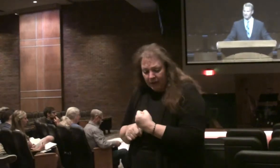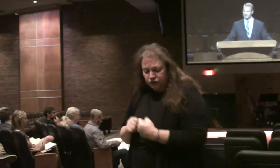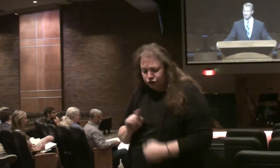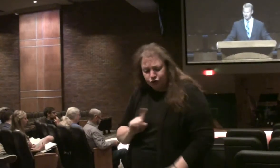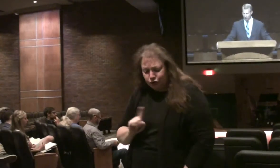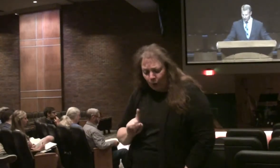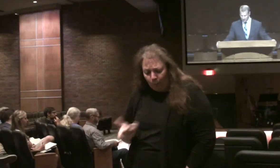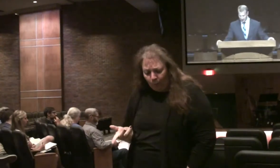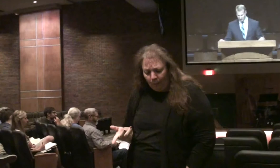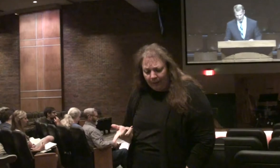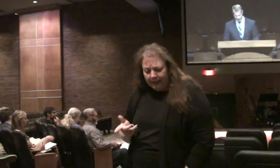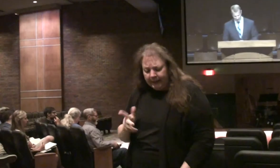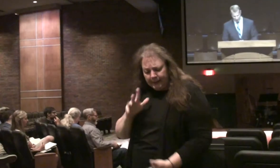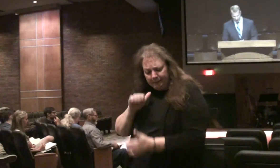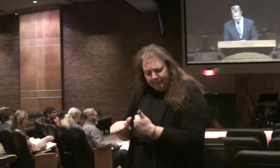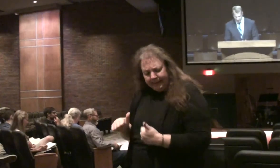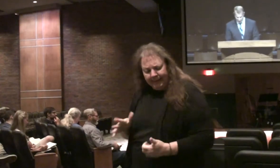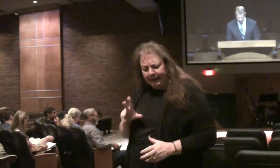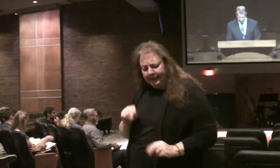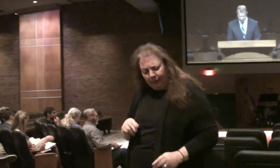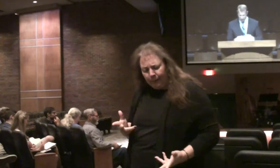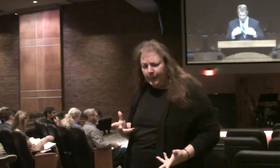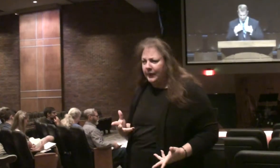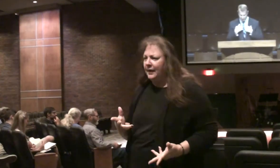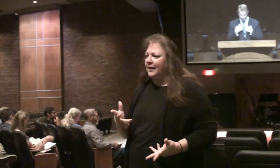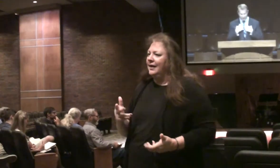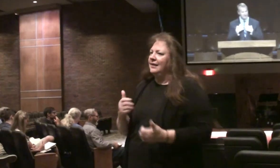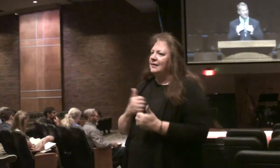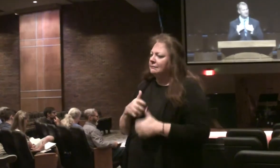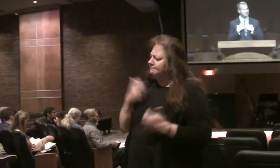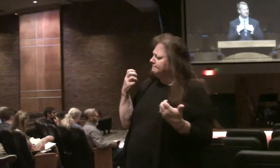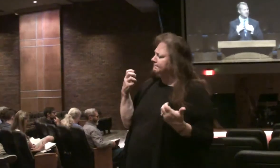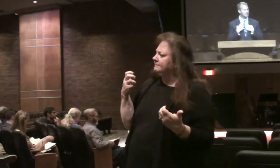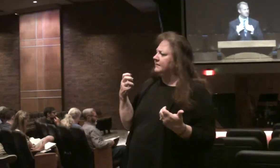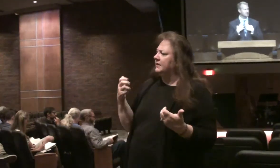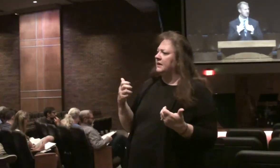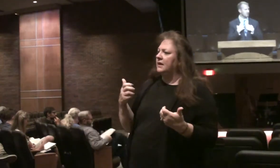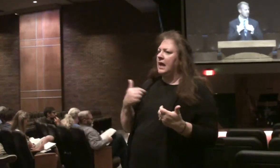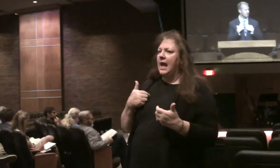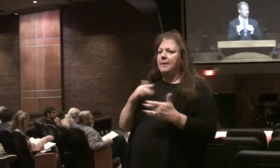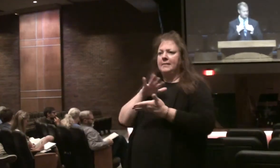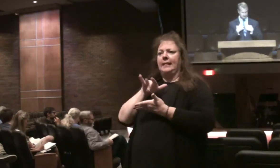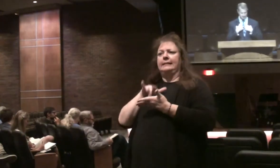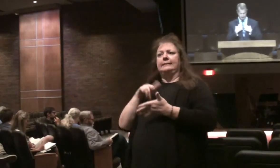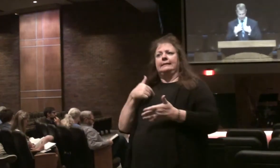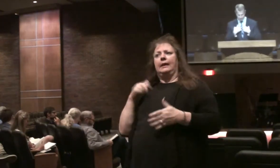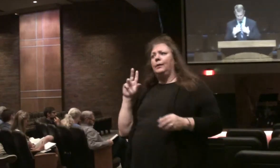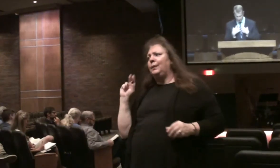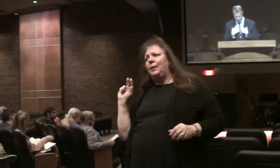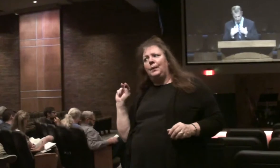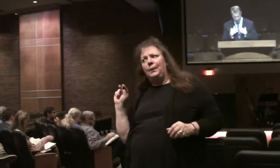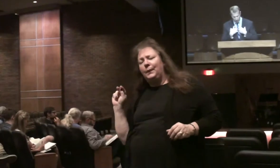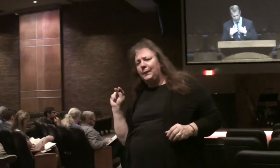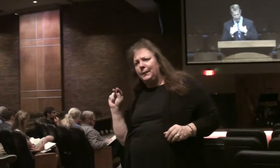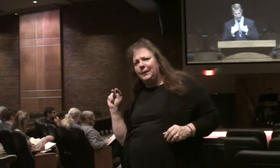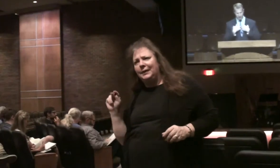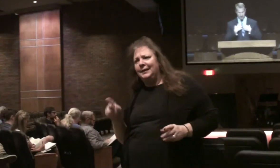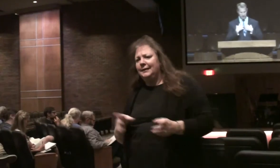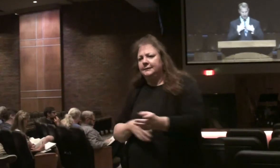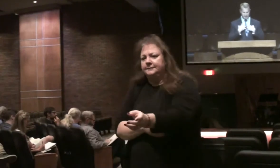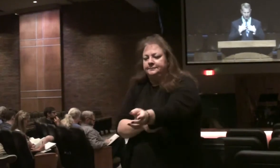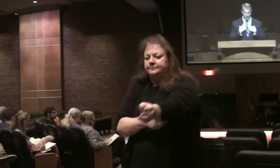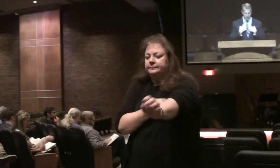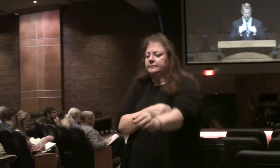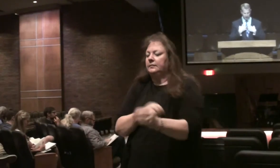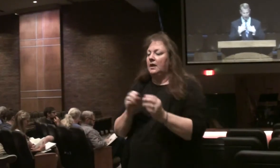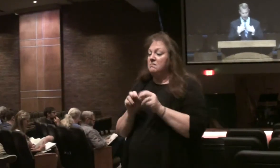face. Don't be mean back. And love is not provoked because love doesn't have itself at the center. You know, the